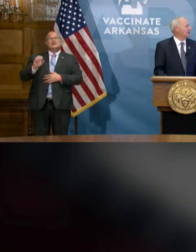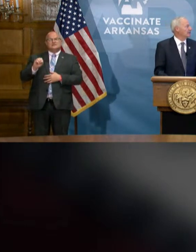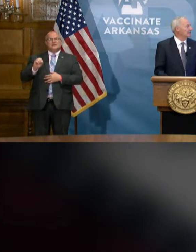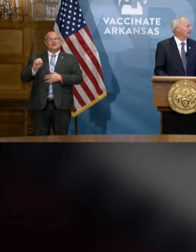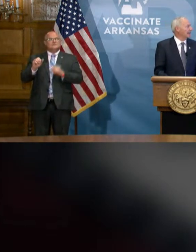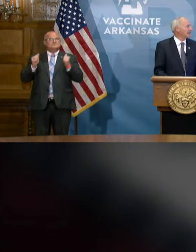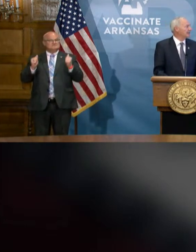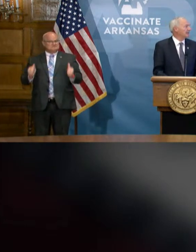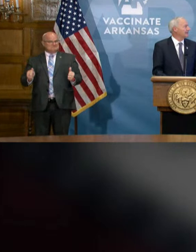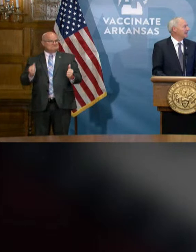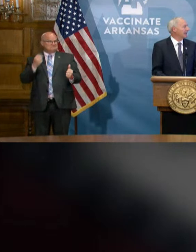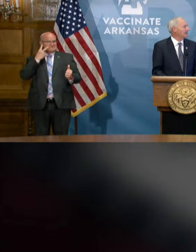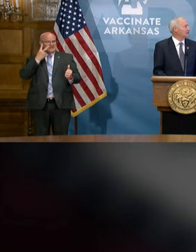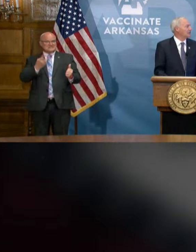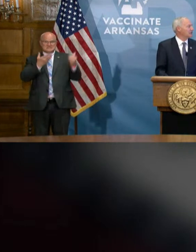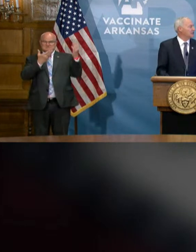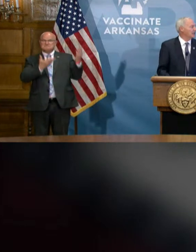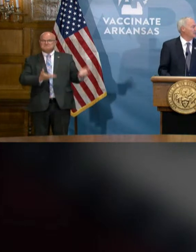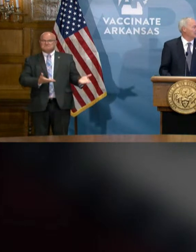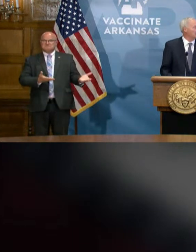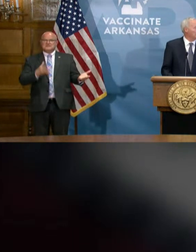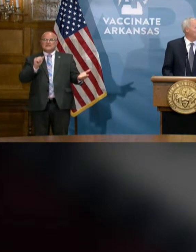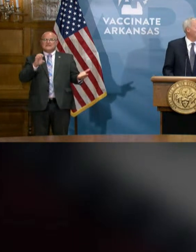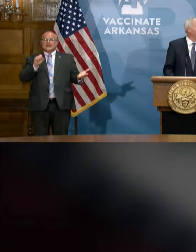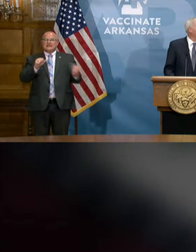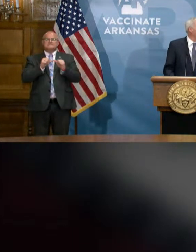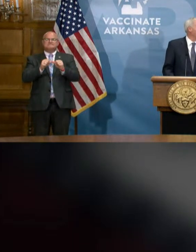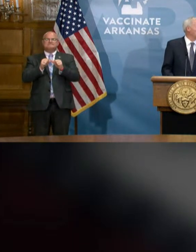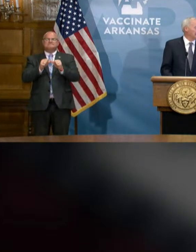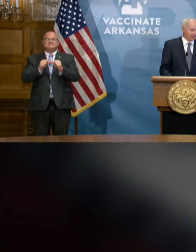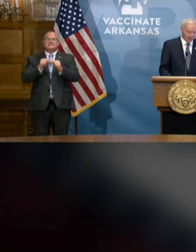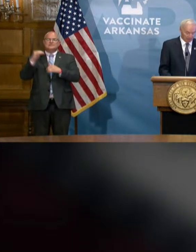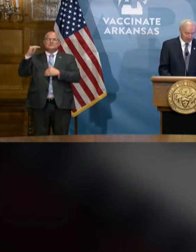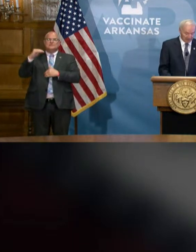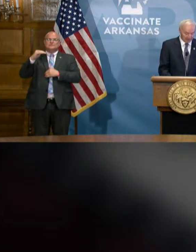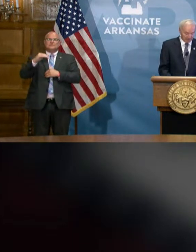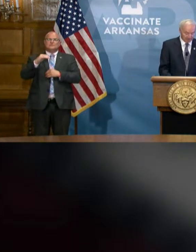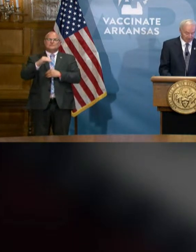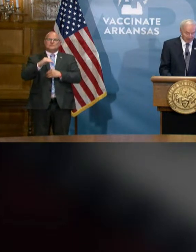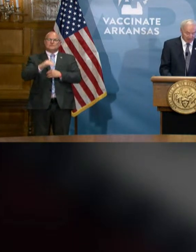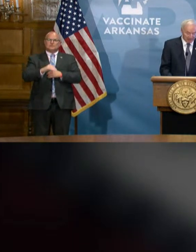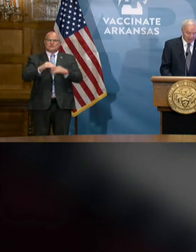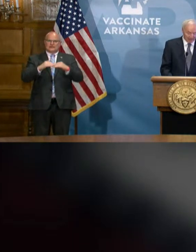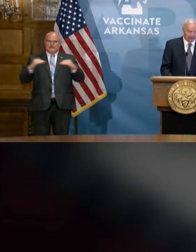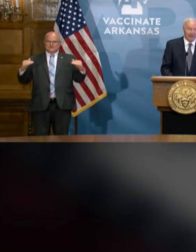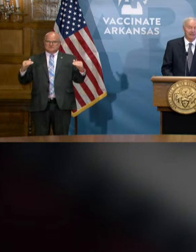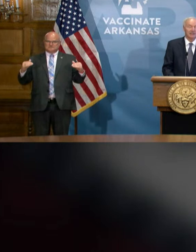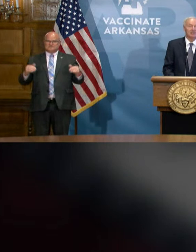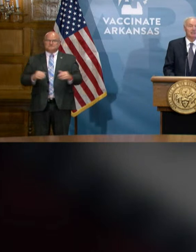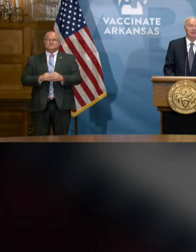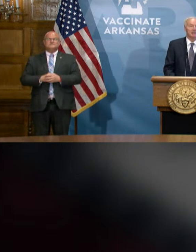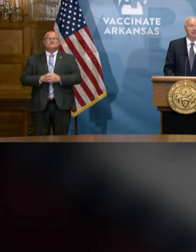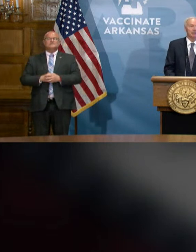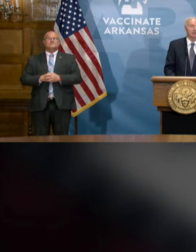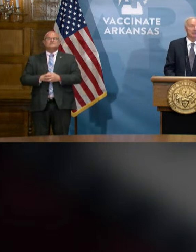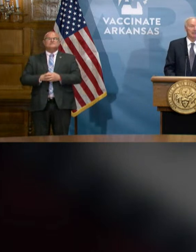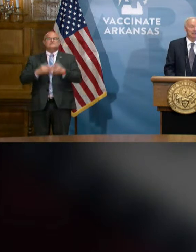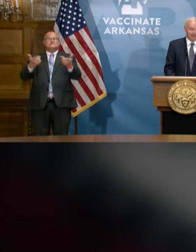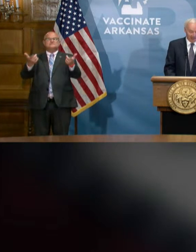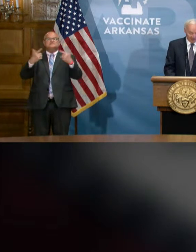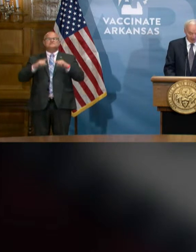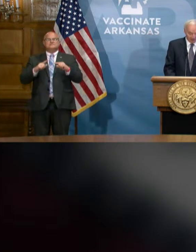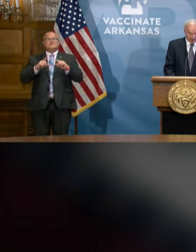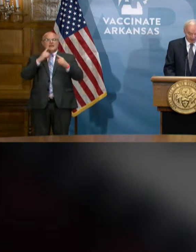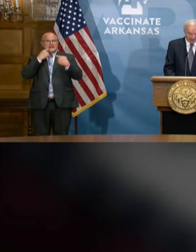can see that the cases continue to be at a low level. That leads me to